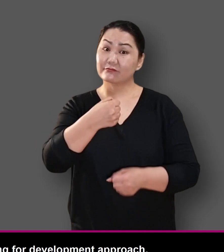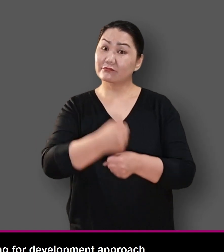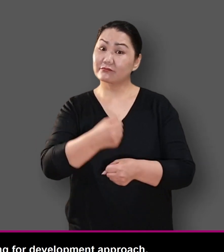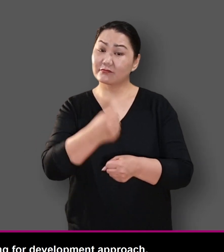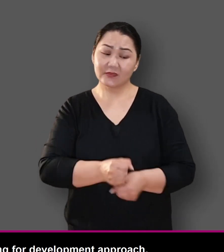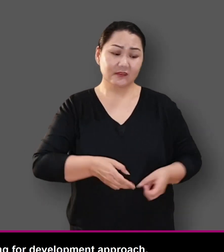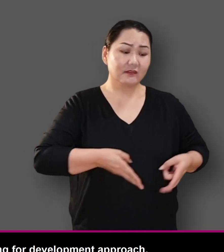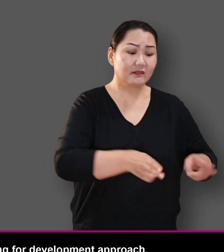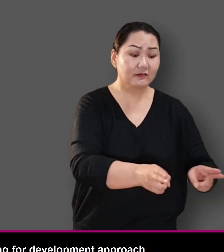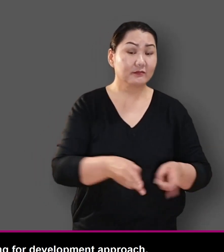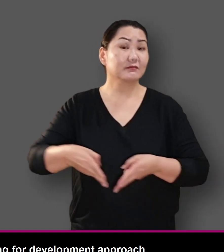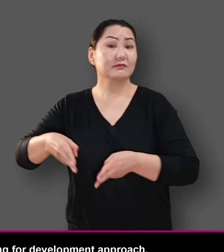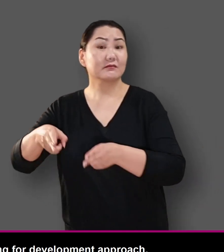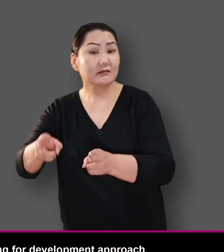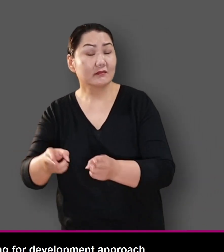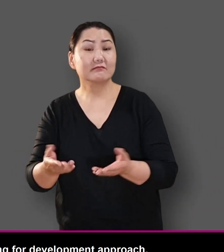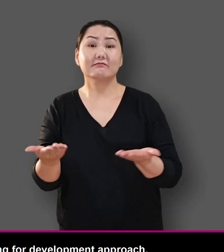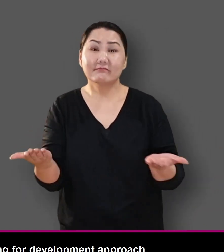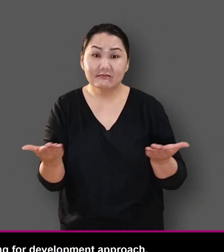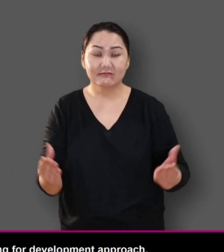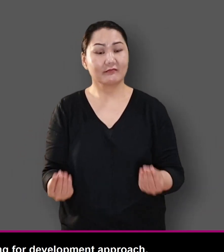Promote the volunteering for development approach,